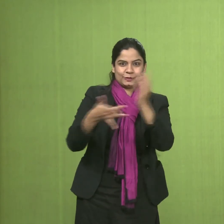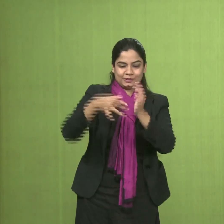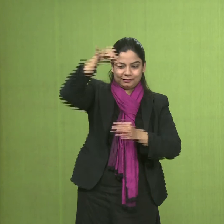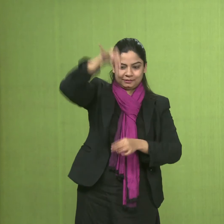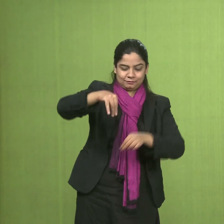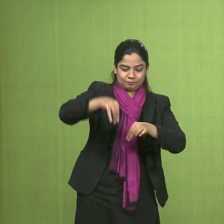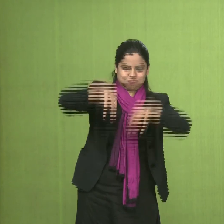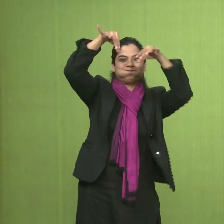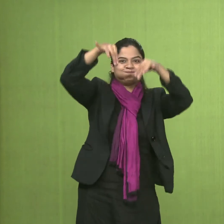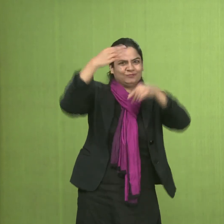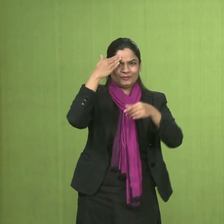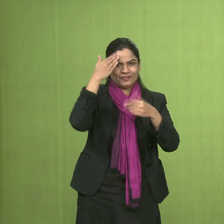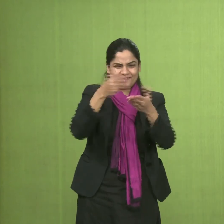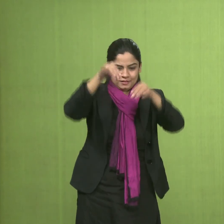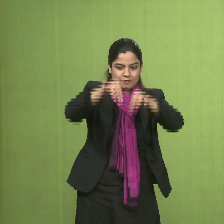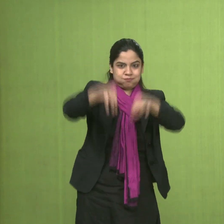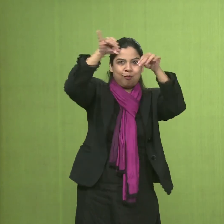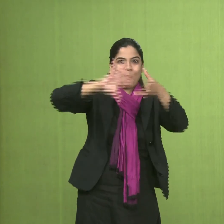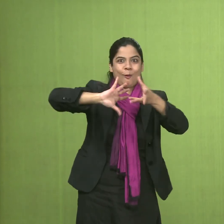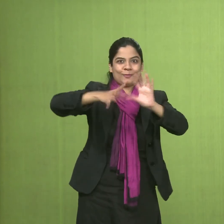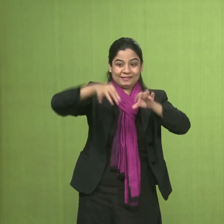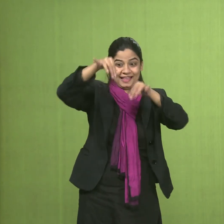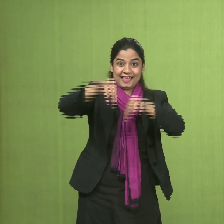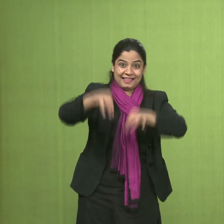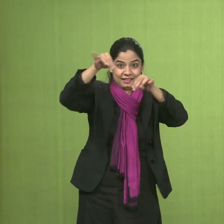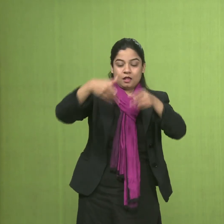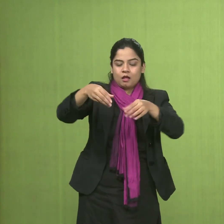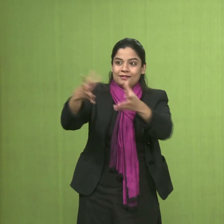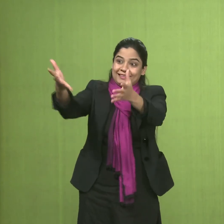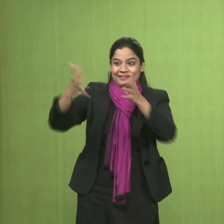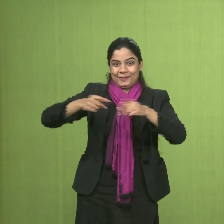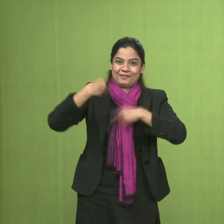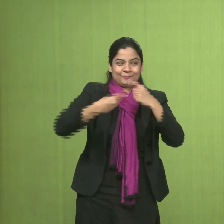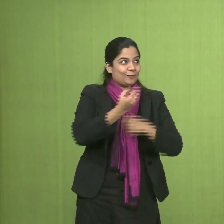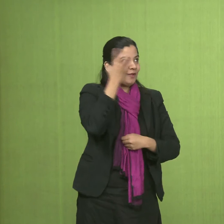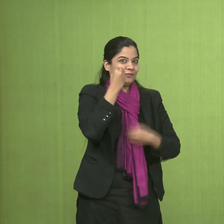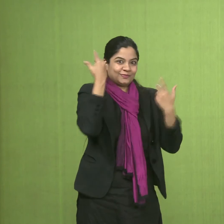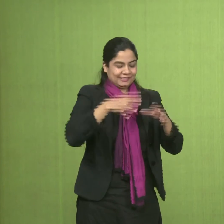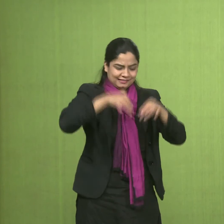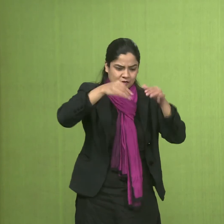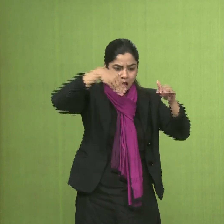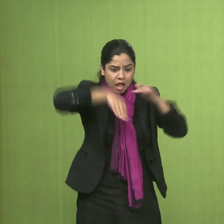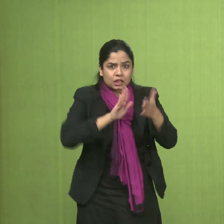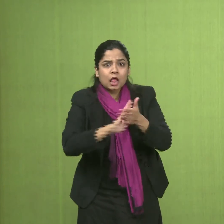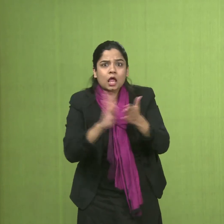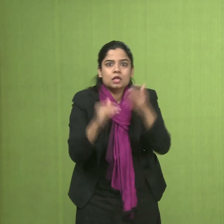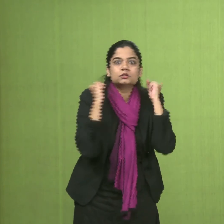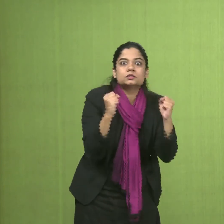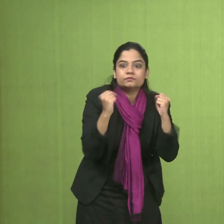bread using a toaster, right? So we have a toaster which automatically toasts the bread, and after that it's important